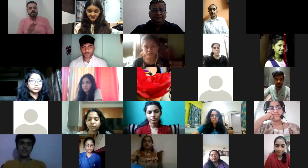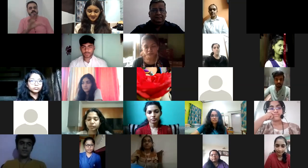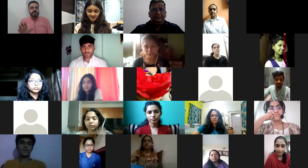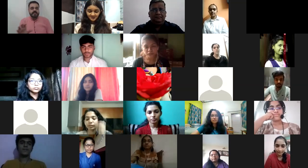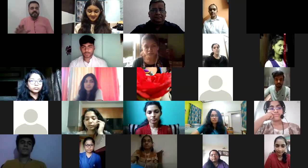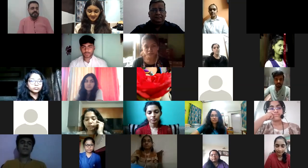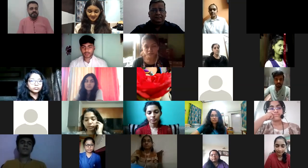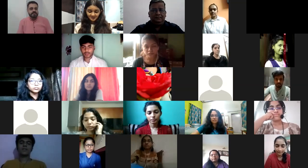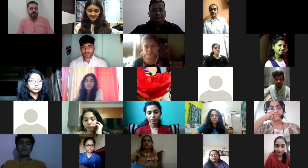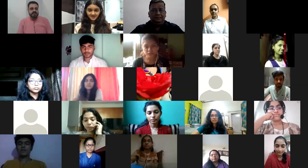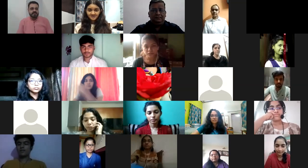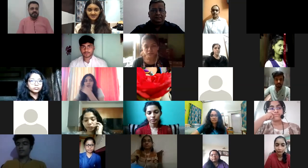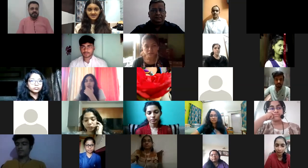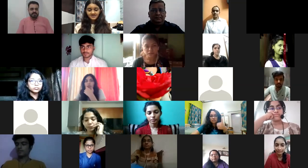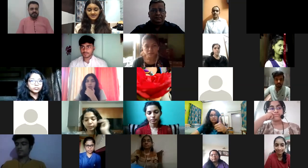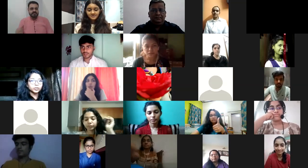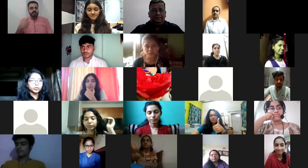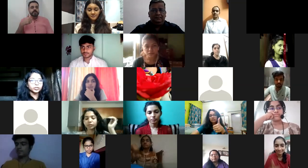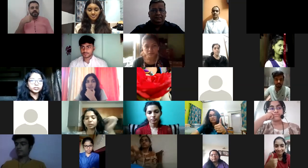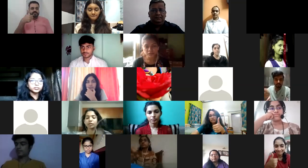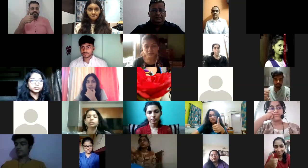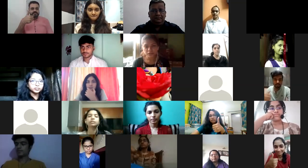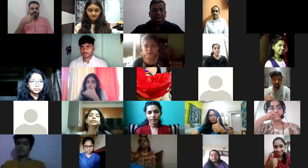constant remains good.